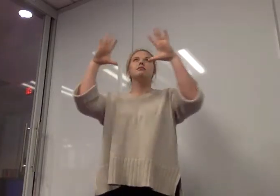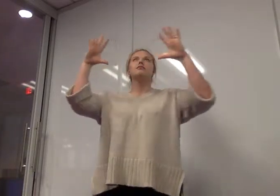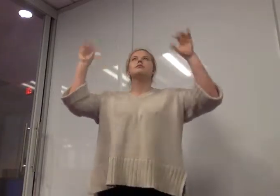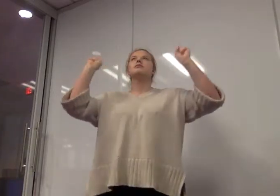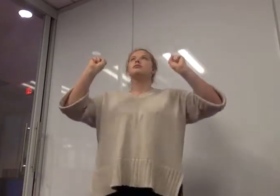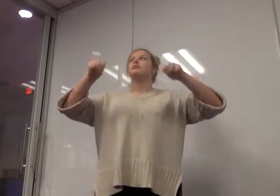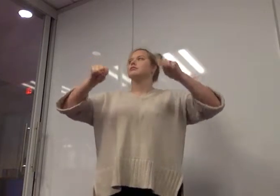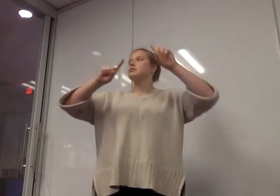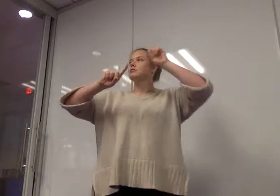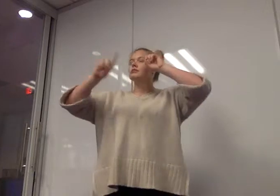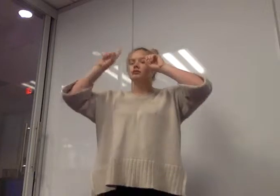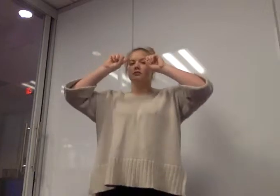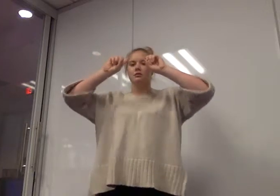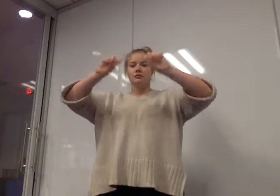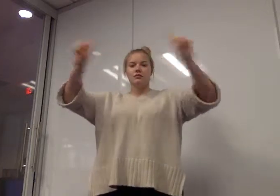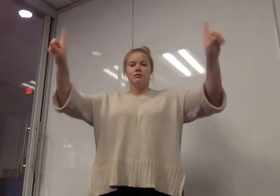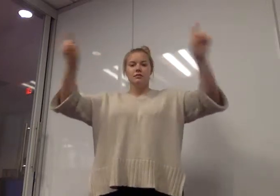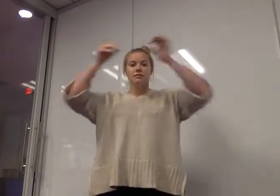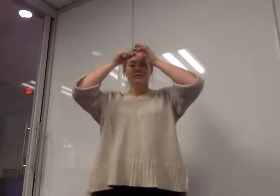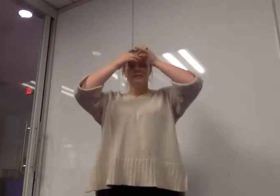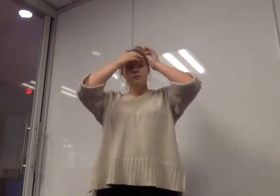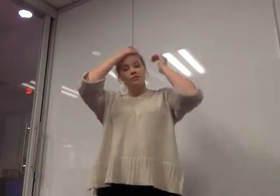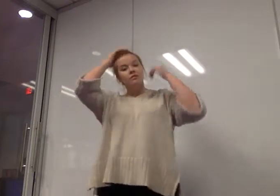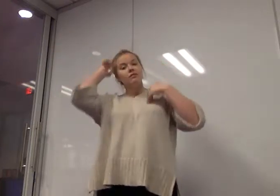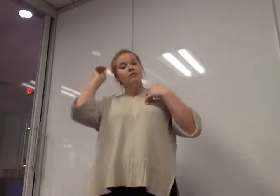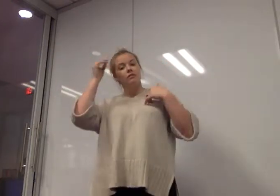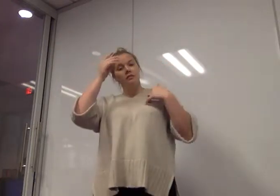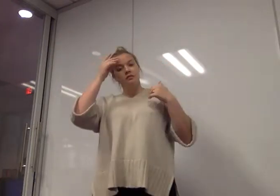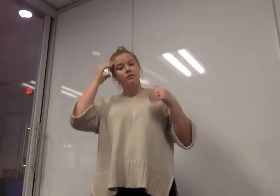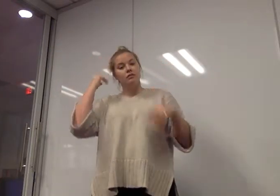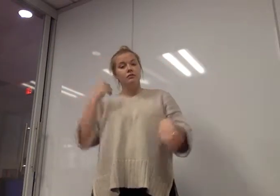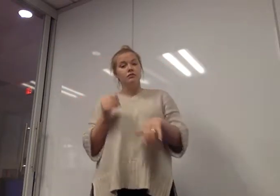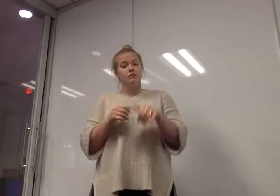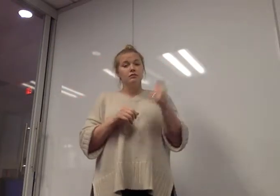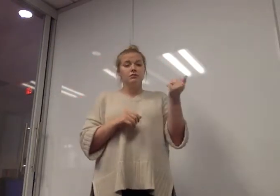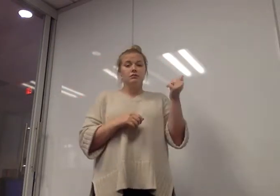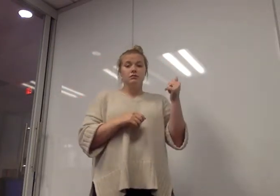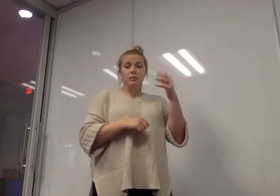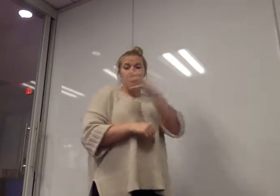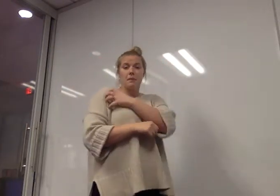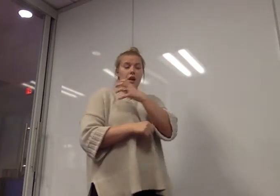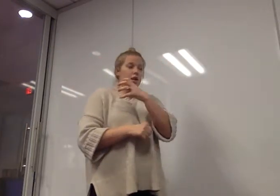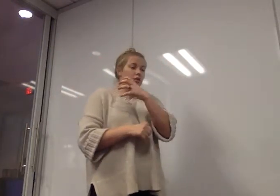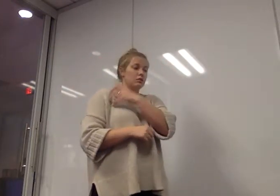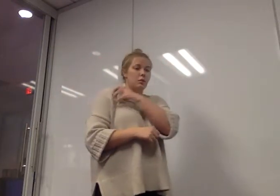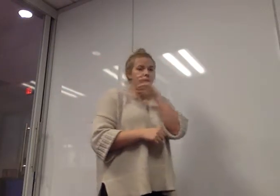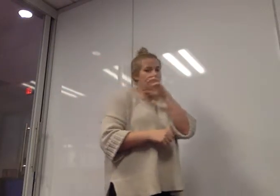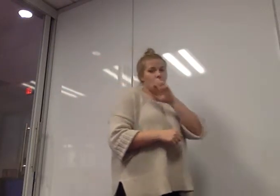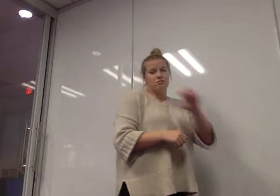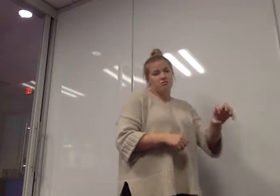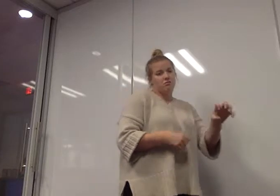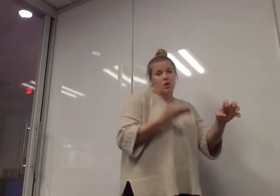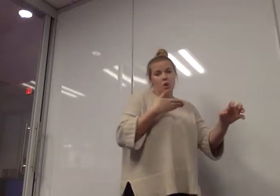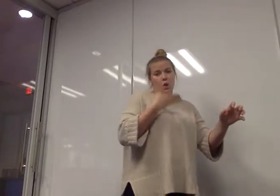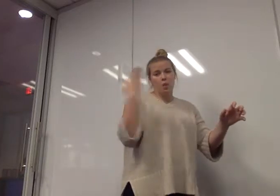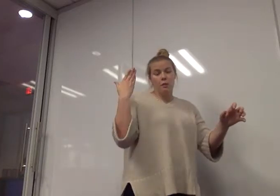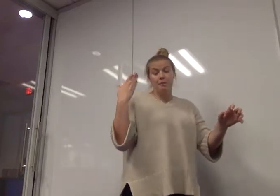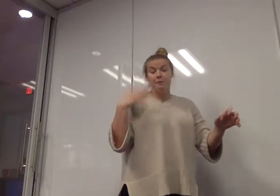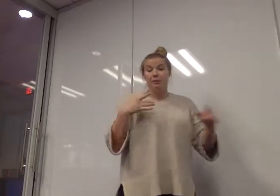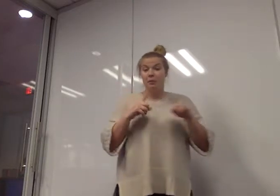of differences. They take more risks. There are a lot of differences between powerful and powerless people. Physiologically, there also are differences